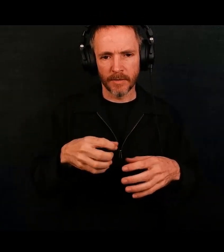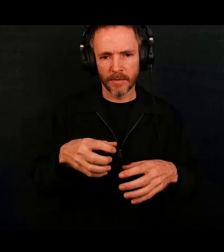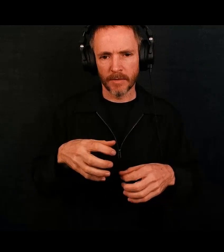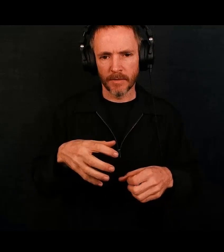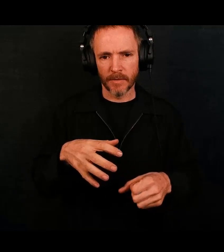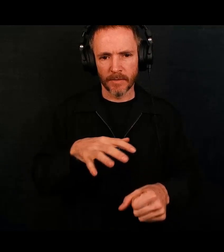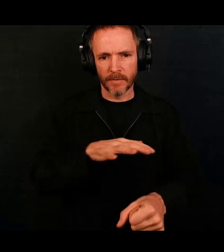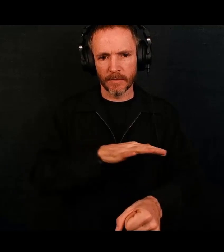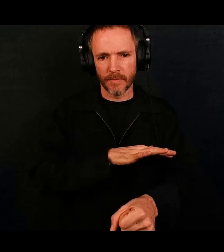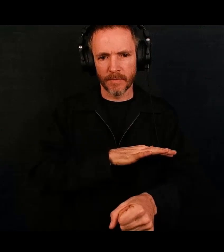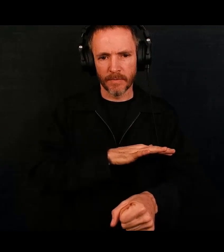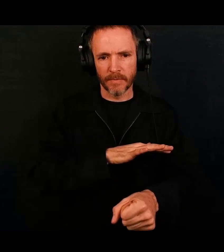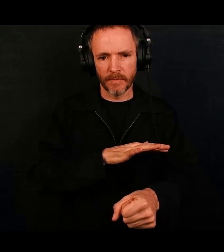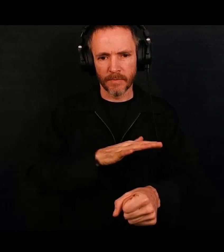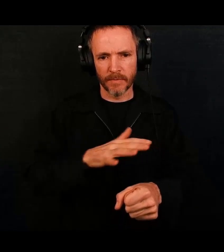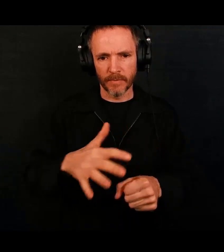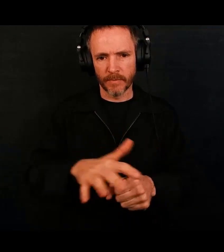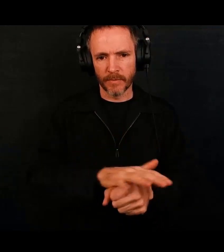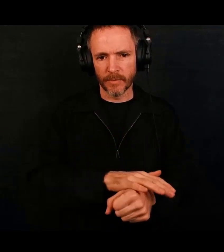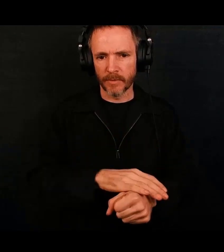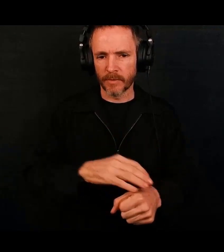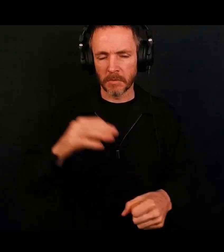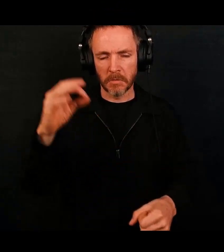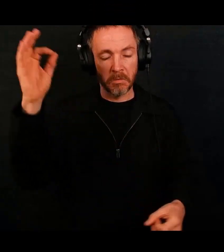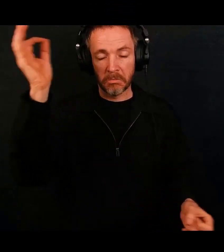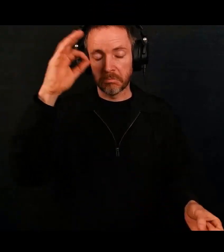Yeah, it's probably a legit thing. I don't